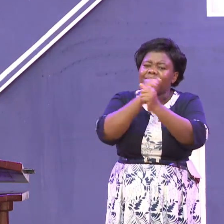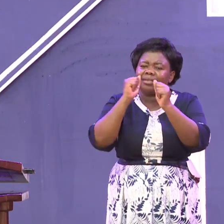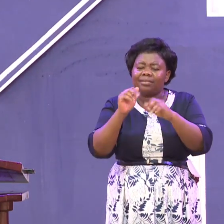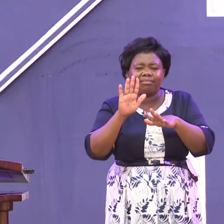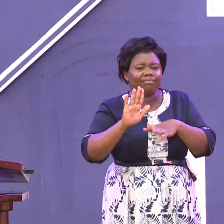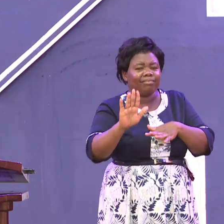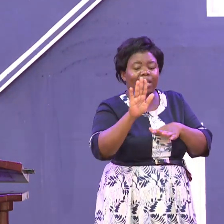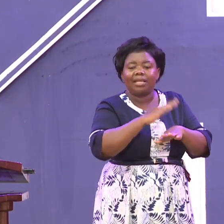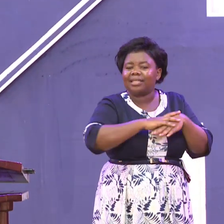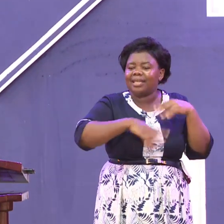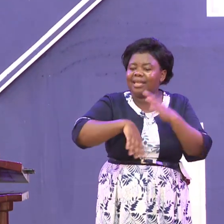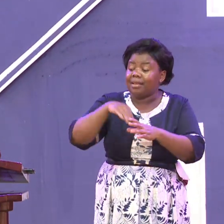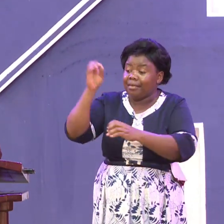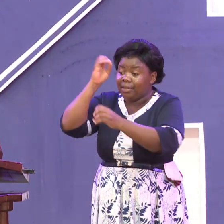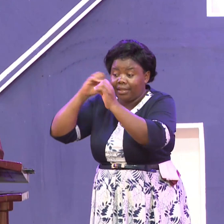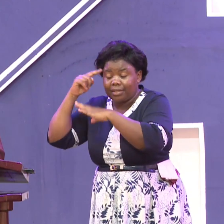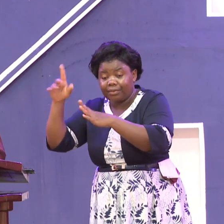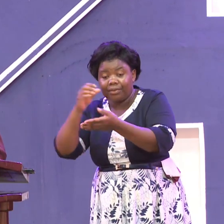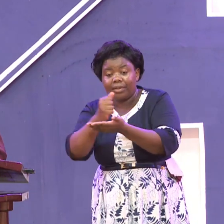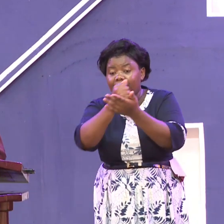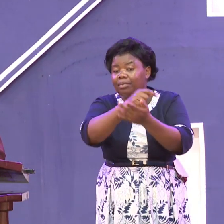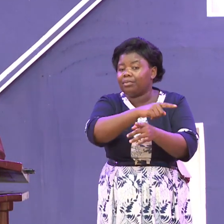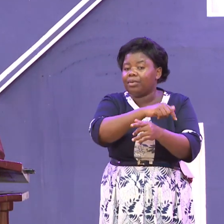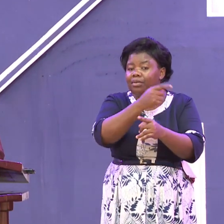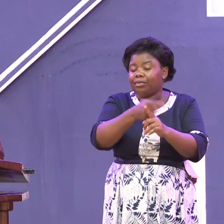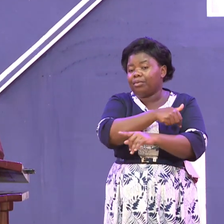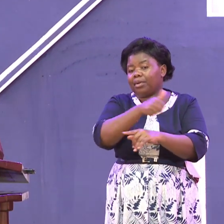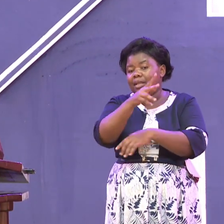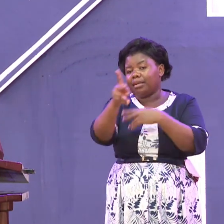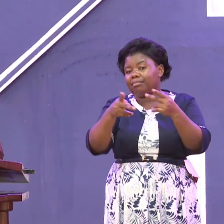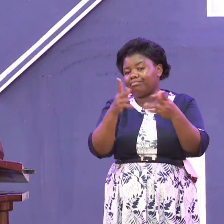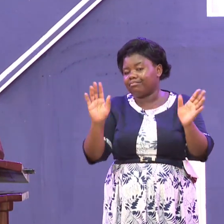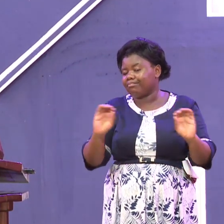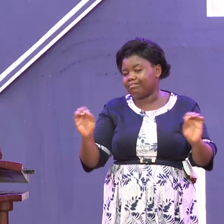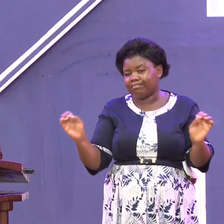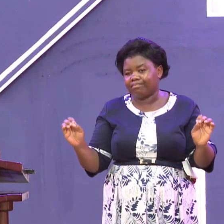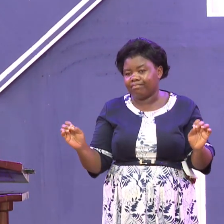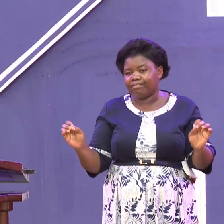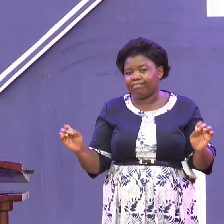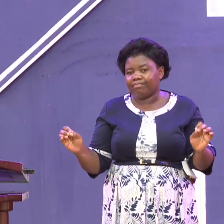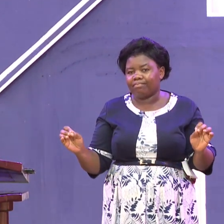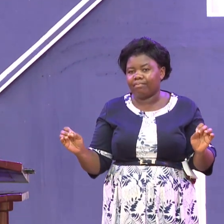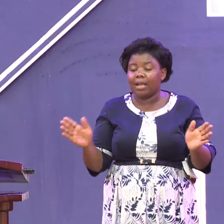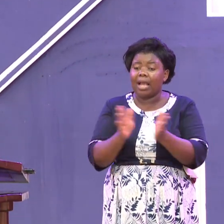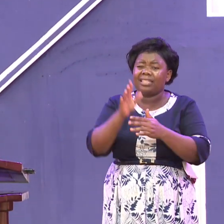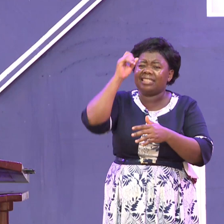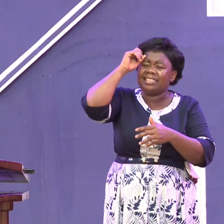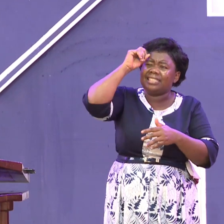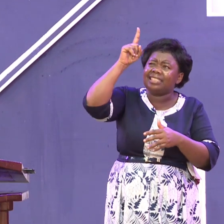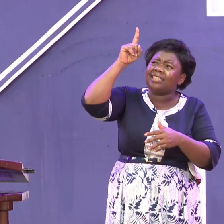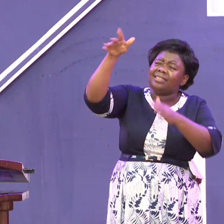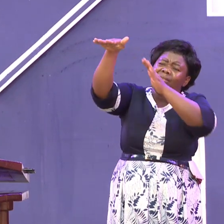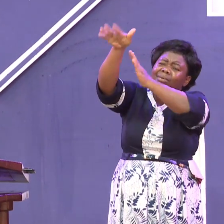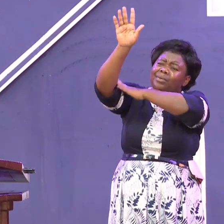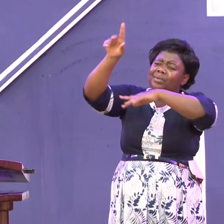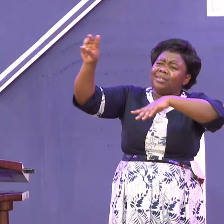walala. Whenever David could encounter problems, he could run to God as his friend. Ata mumanyi lwazi. And